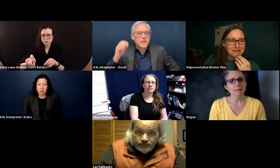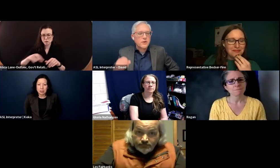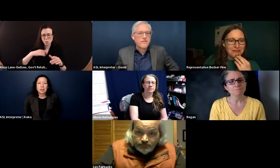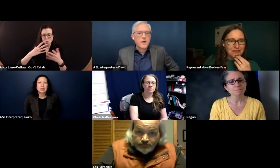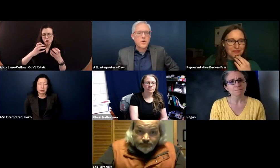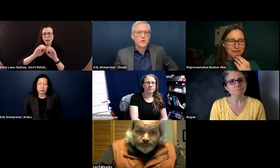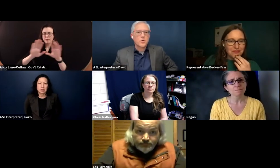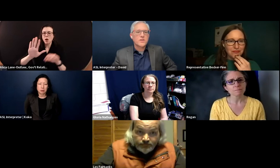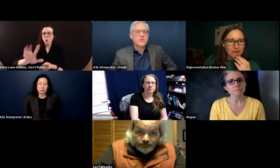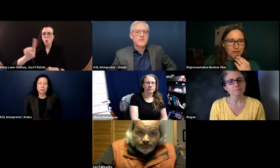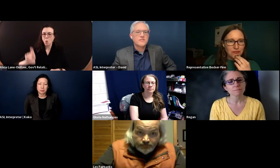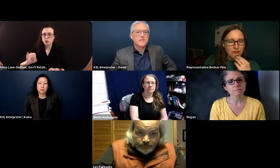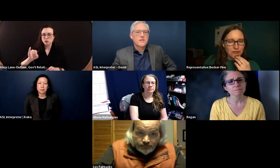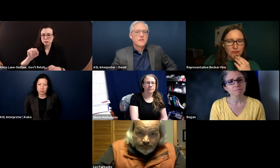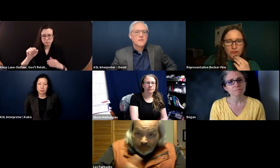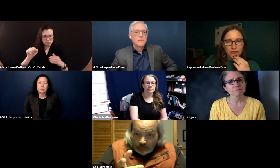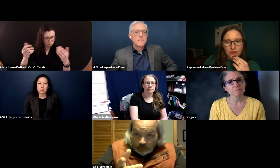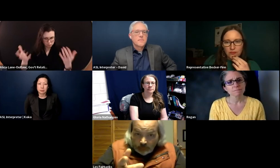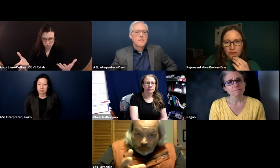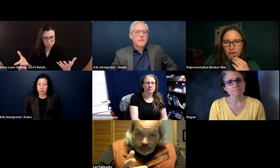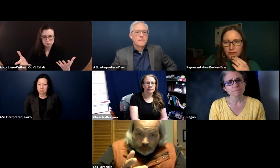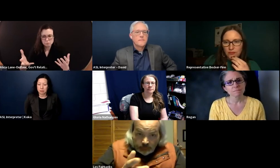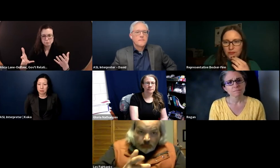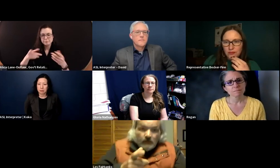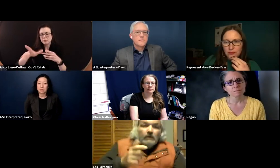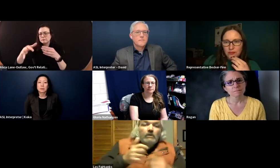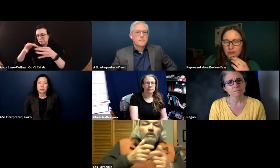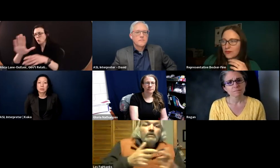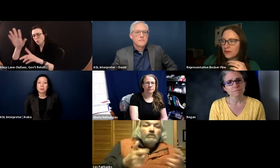want to clarify what your question is.